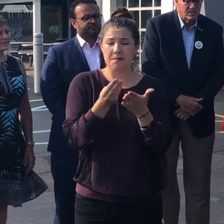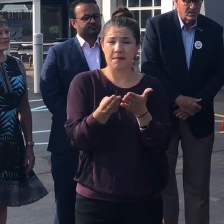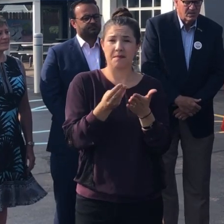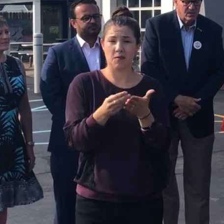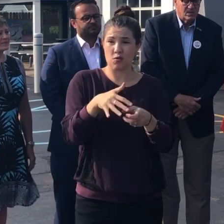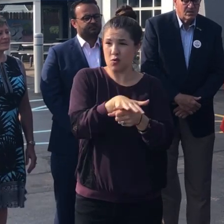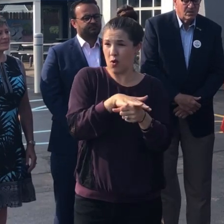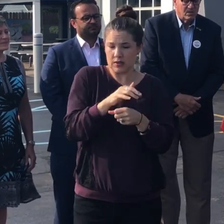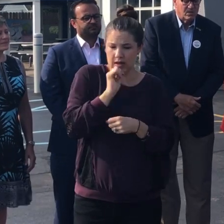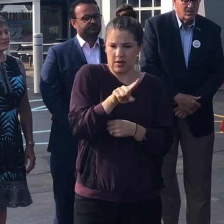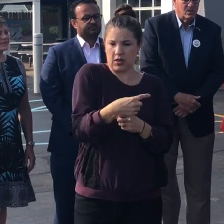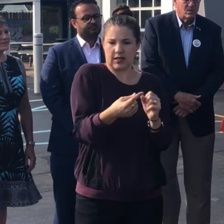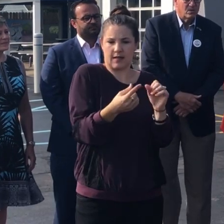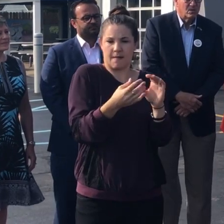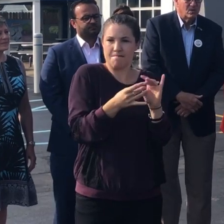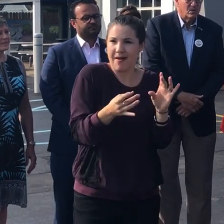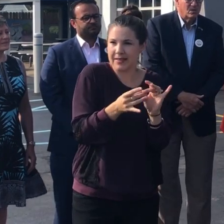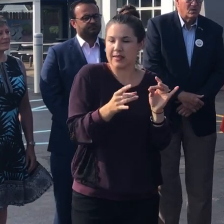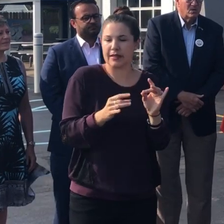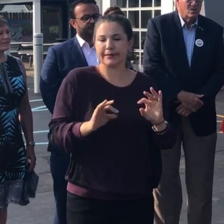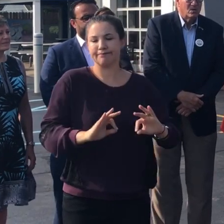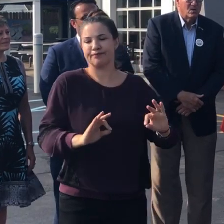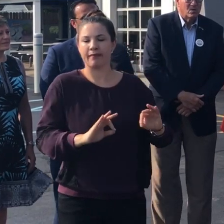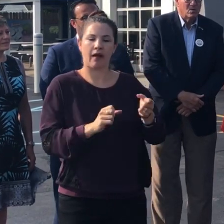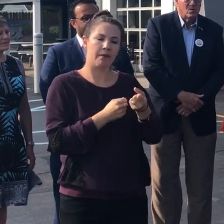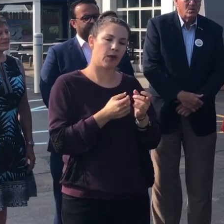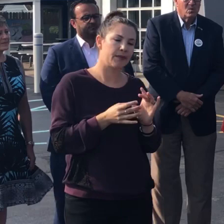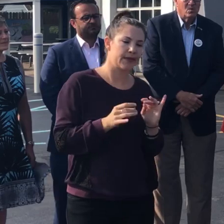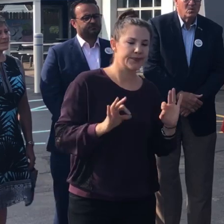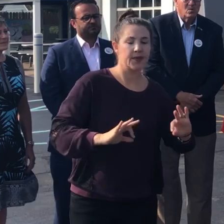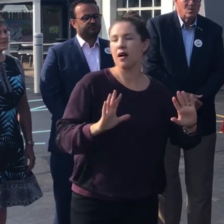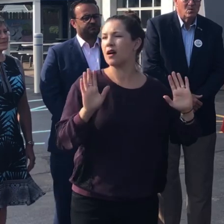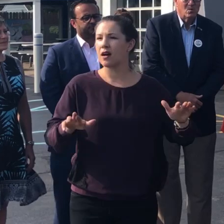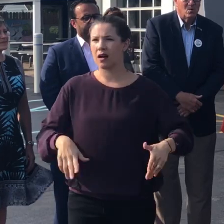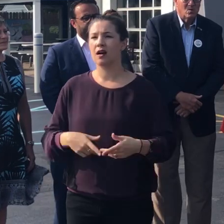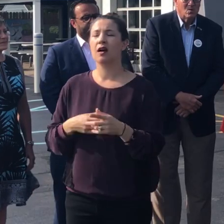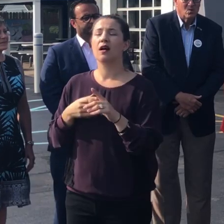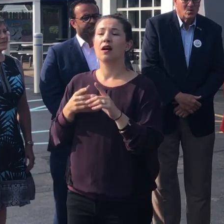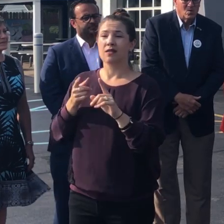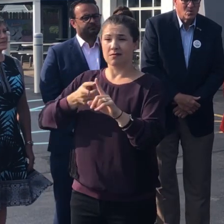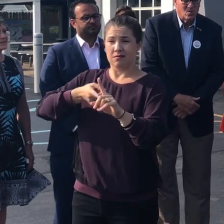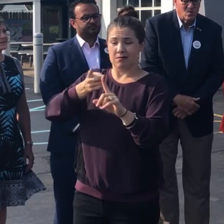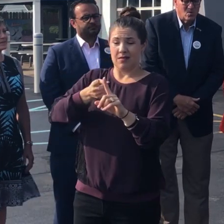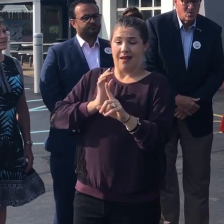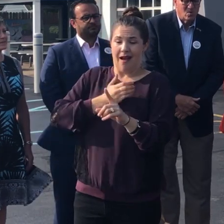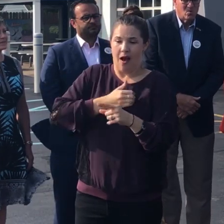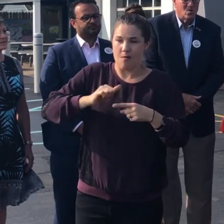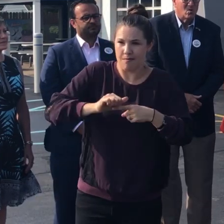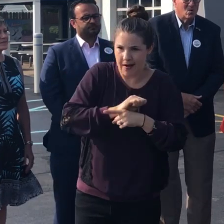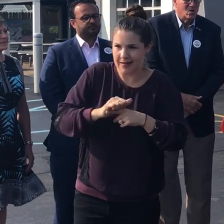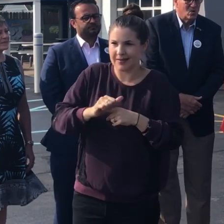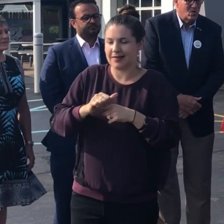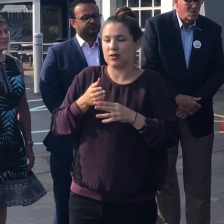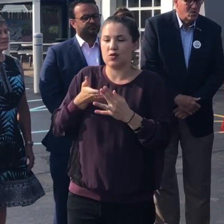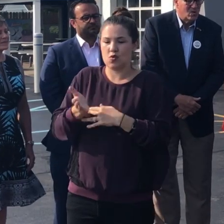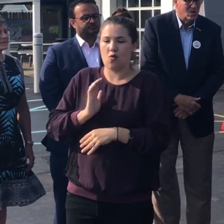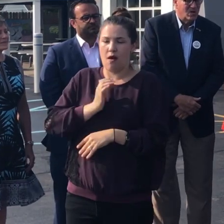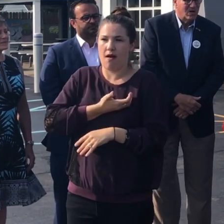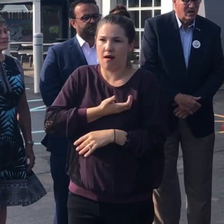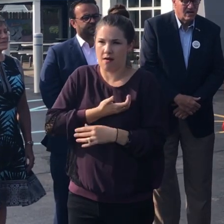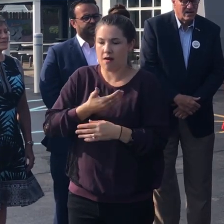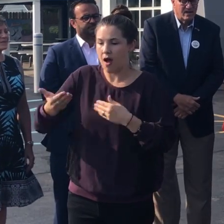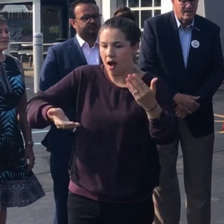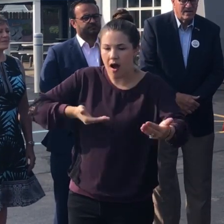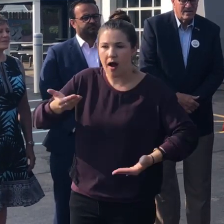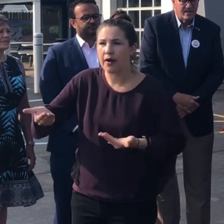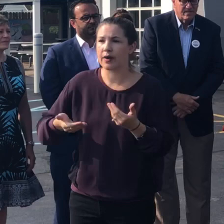just a message Visit Buffalo is promoting. We are putting together in our own practices, through our hiring